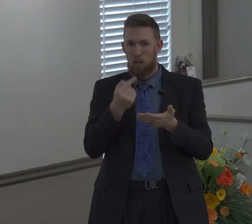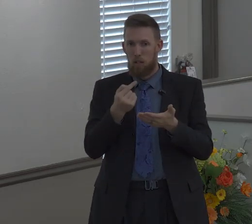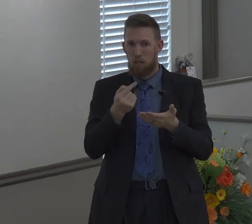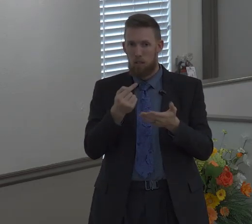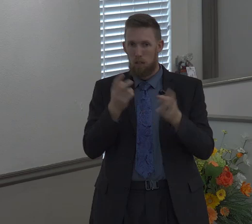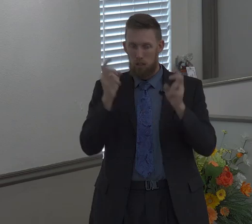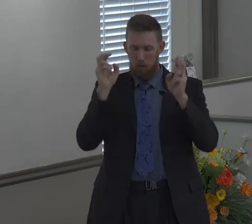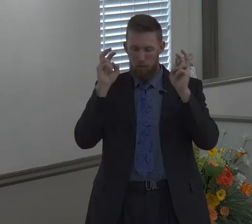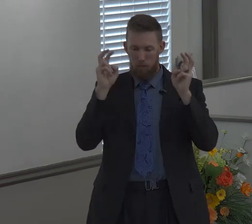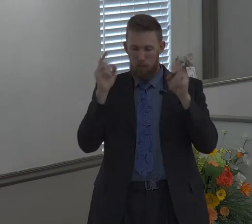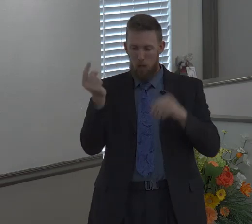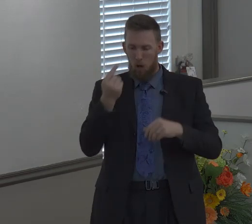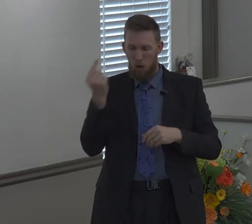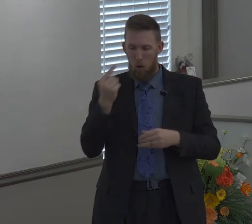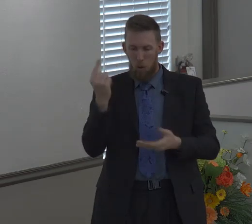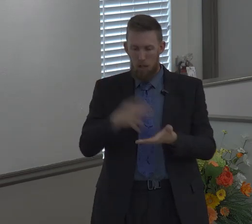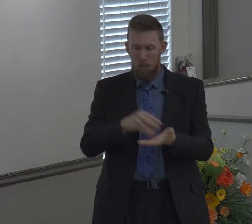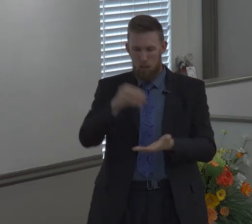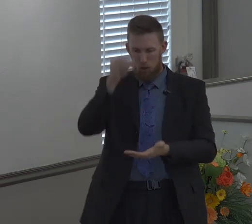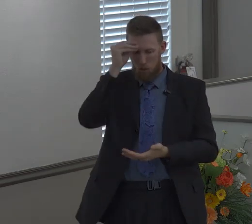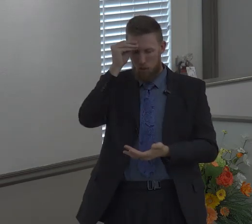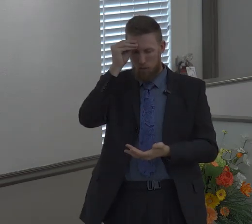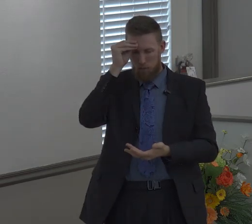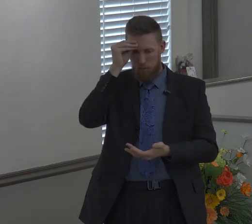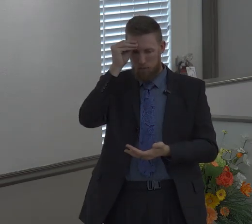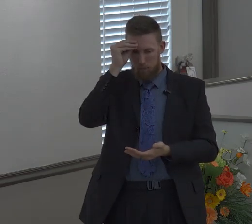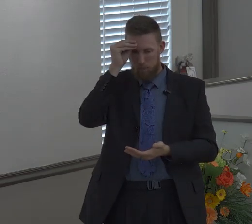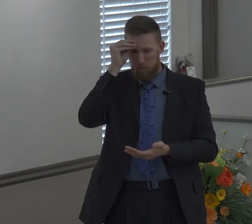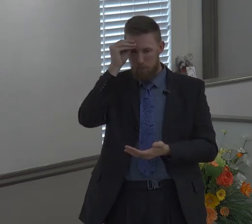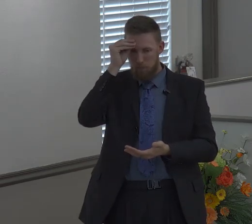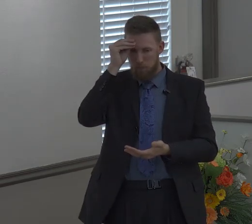2 Timothy 3:7, ever learning, the Bible says,